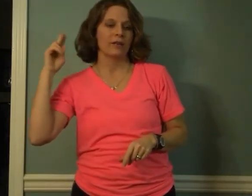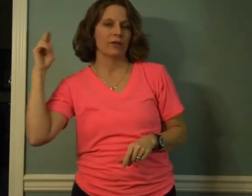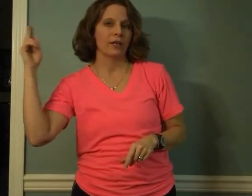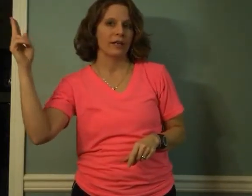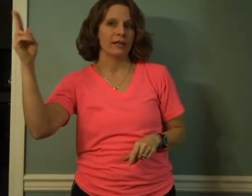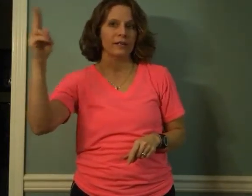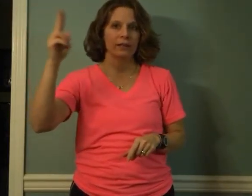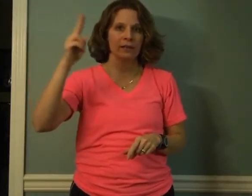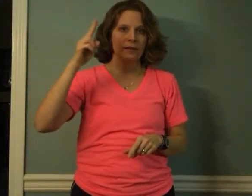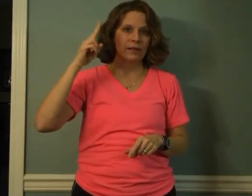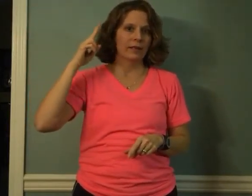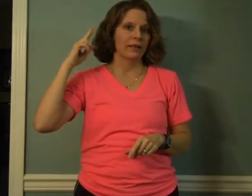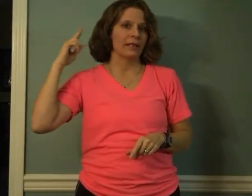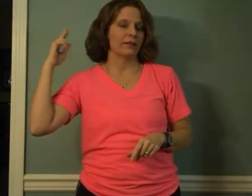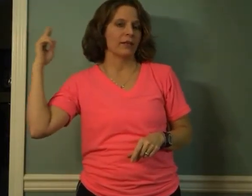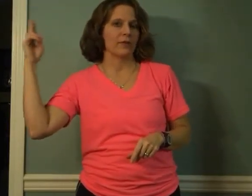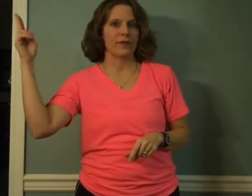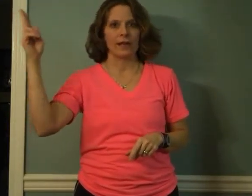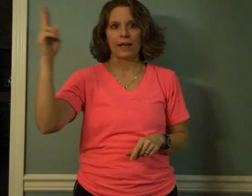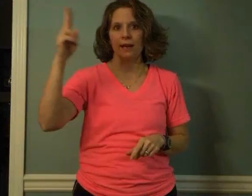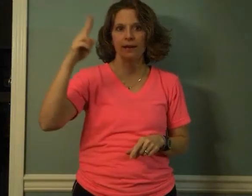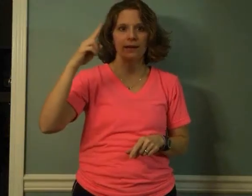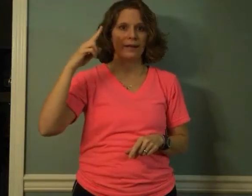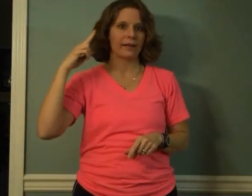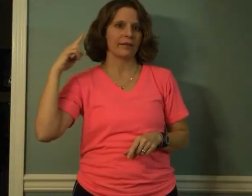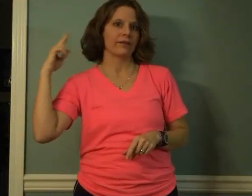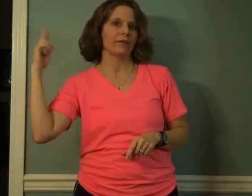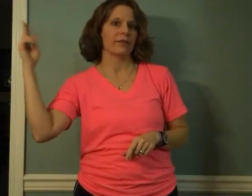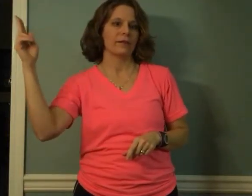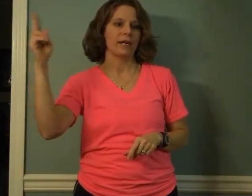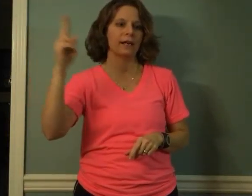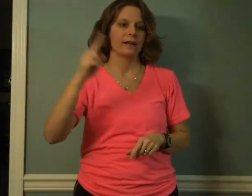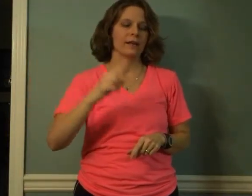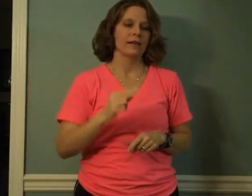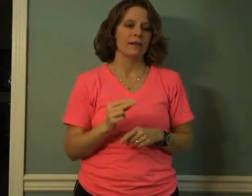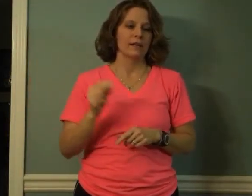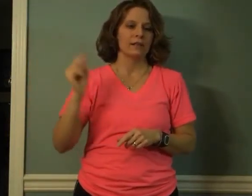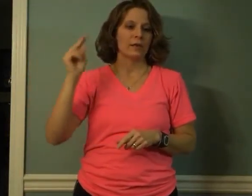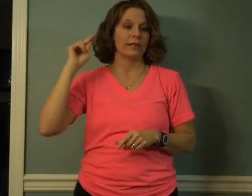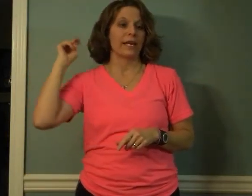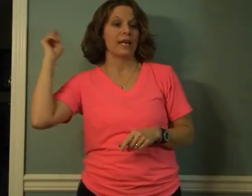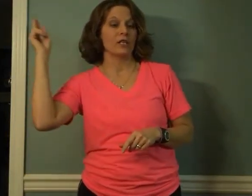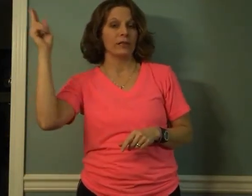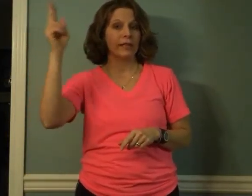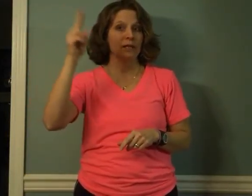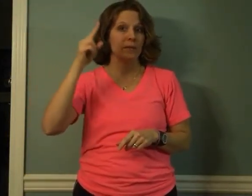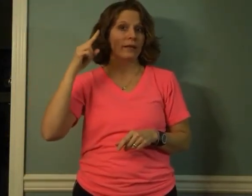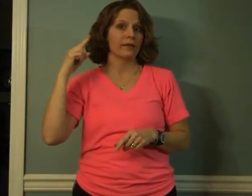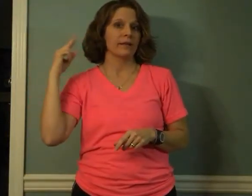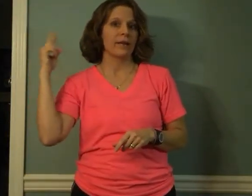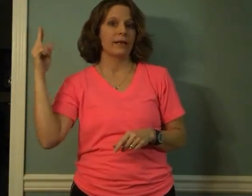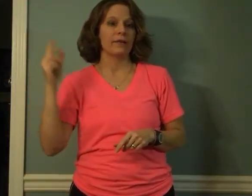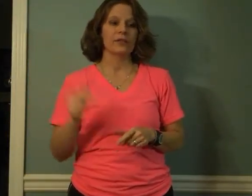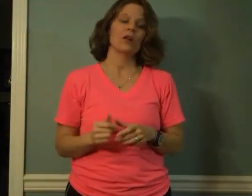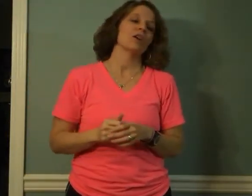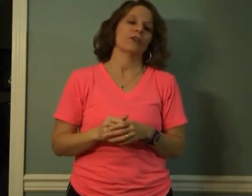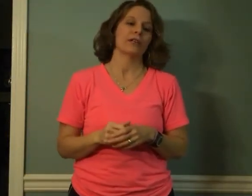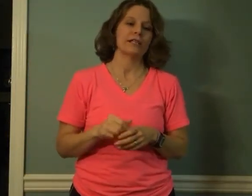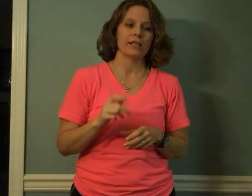you're going to kind of like you're thinking, kind of, okay? So it's Age of Enlightenment, and then in the song they're going to say